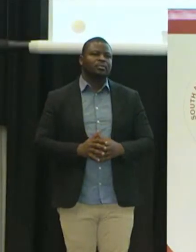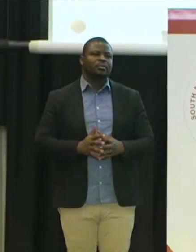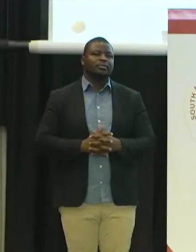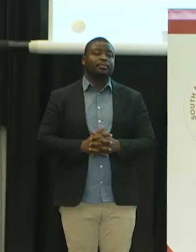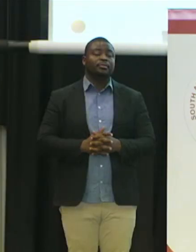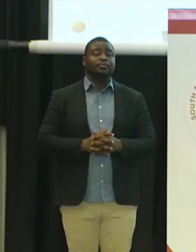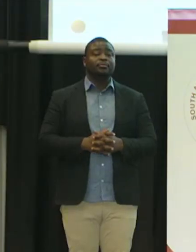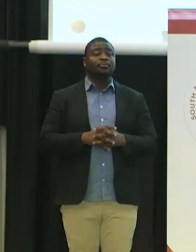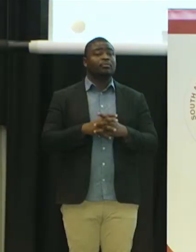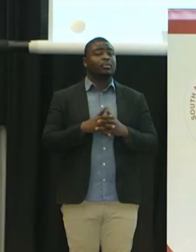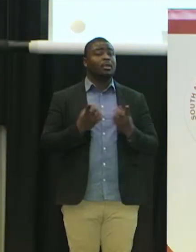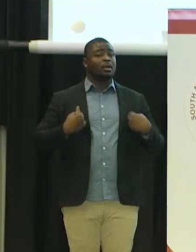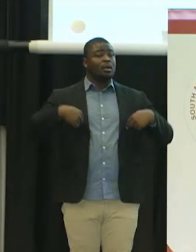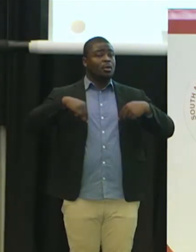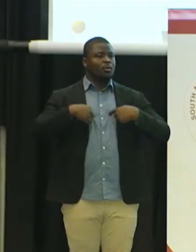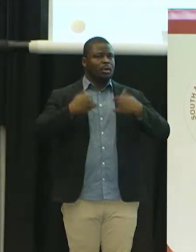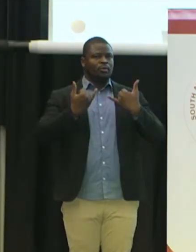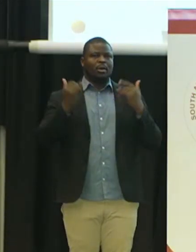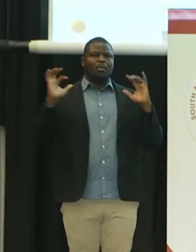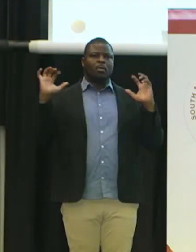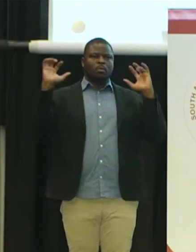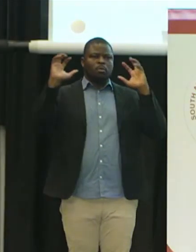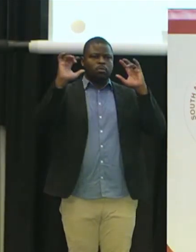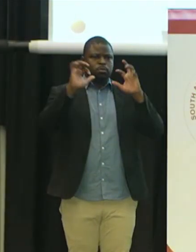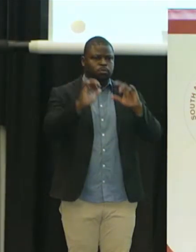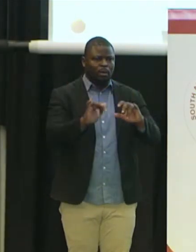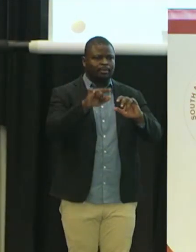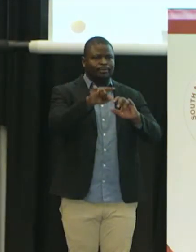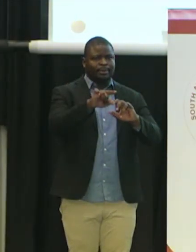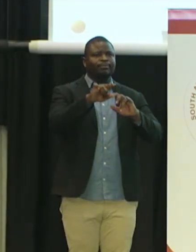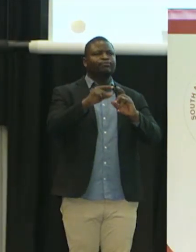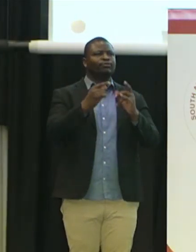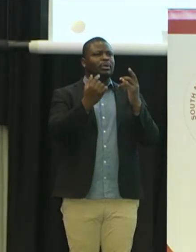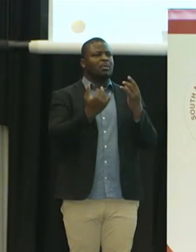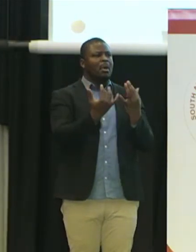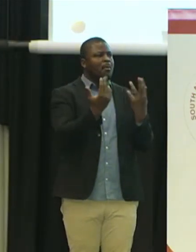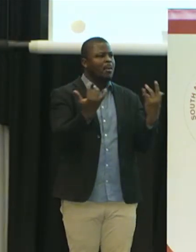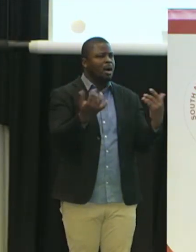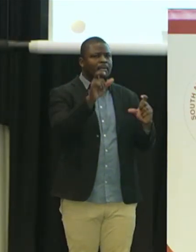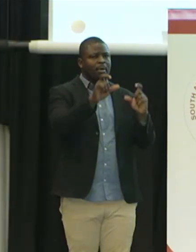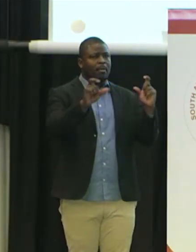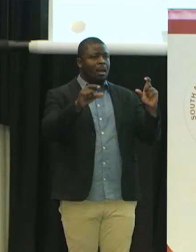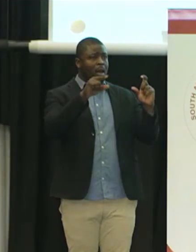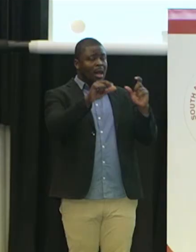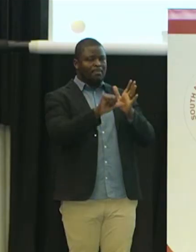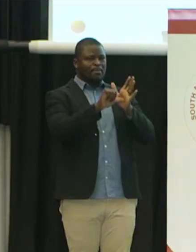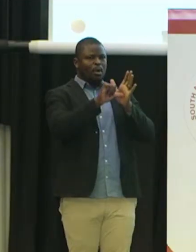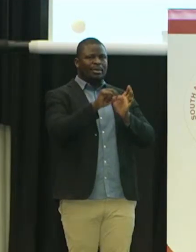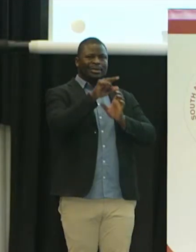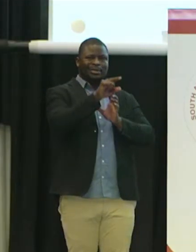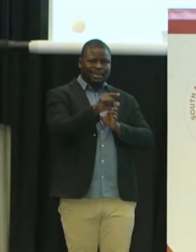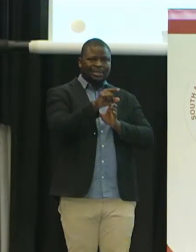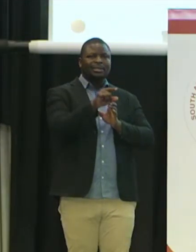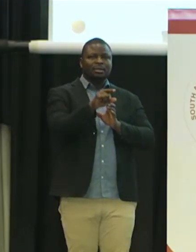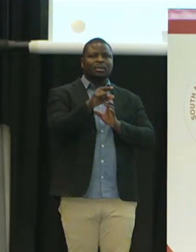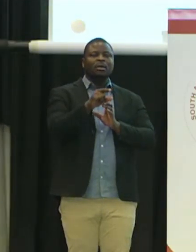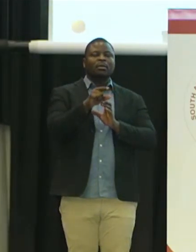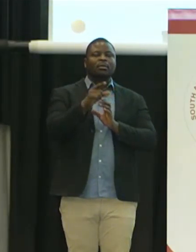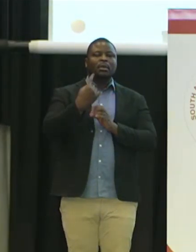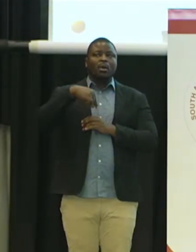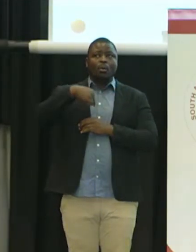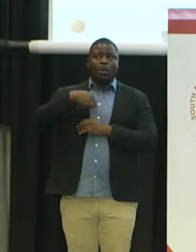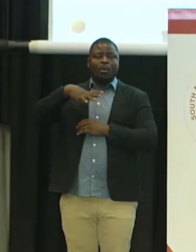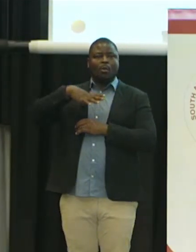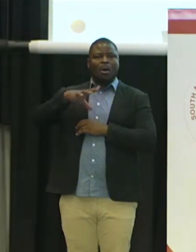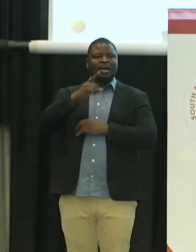gather at this important Key Population Summit, we want to highlight